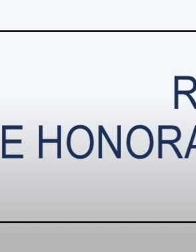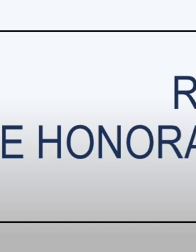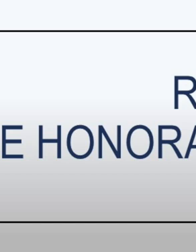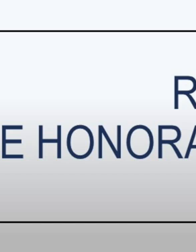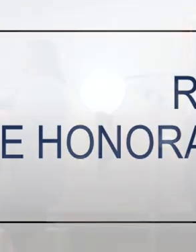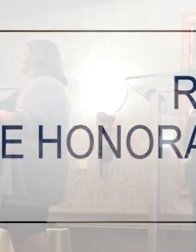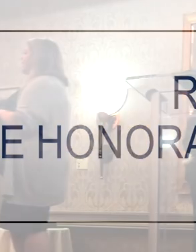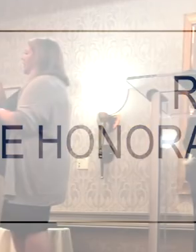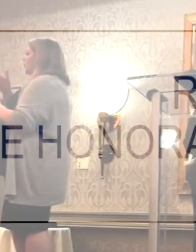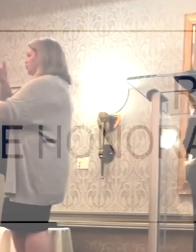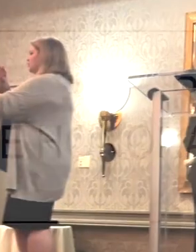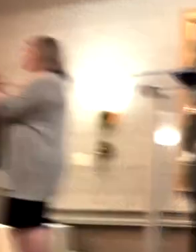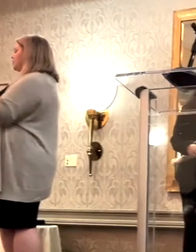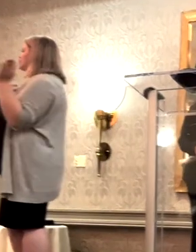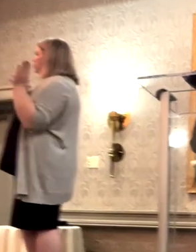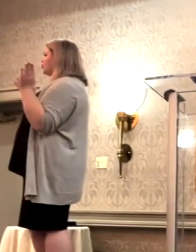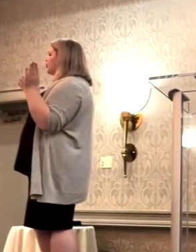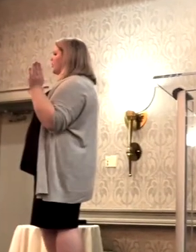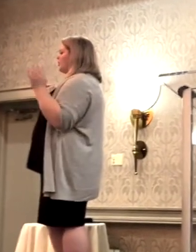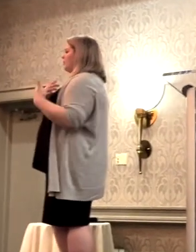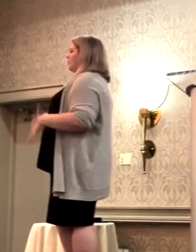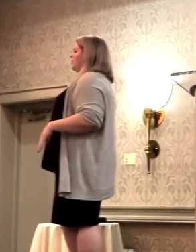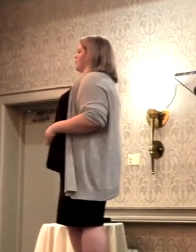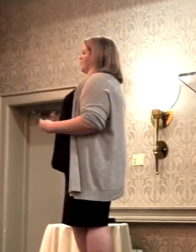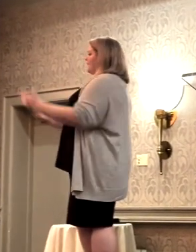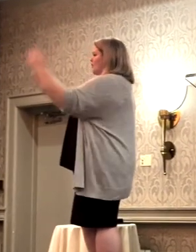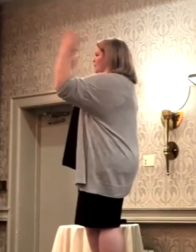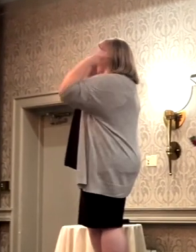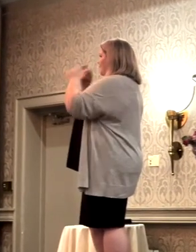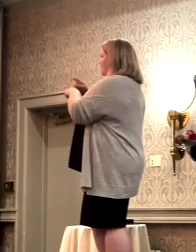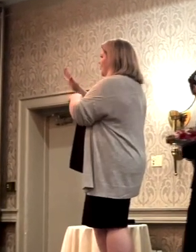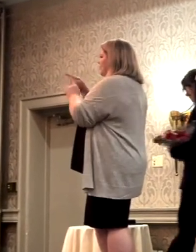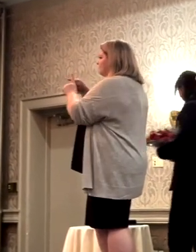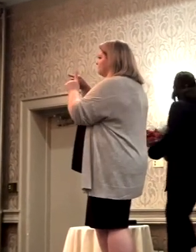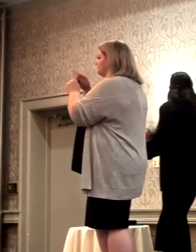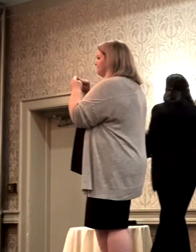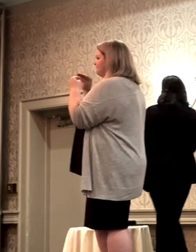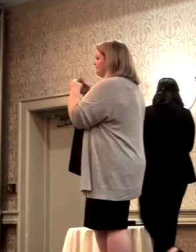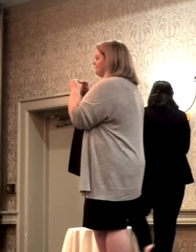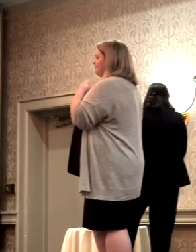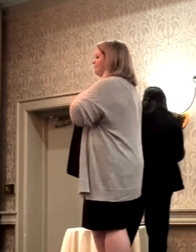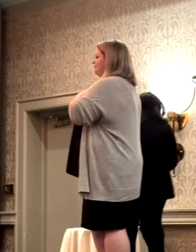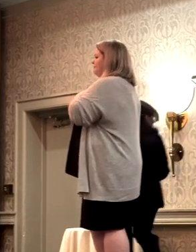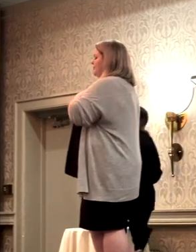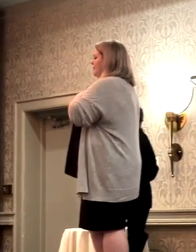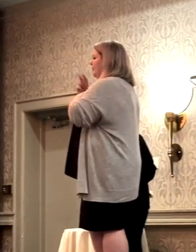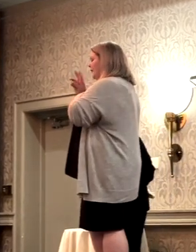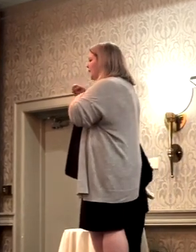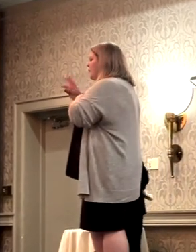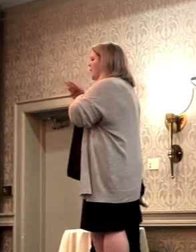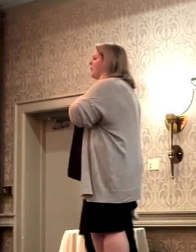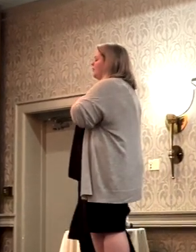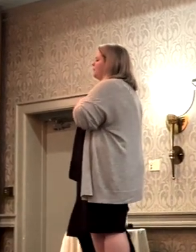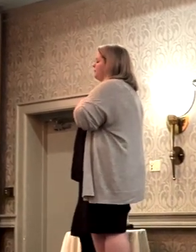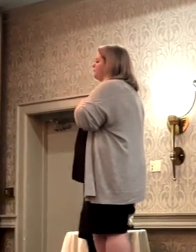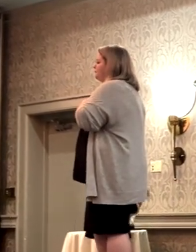Okay. I want to tell you, I am so overwhelmed by those remarks, and I'm not kidding. I'm absolutely overwhelmed.